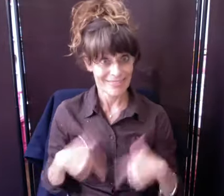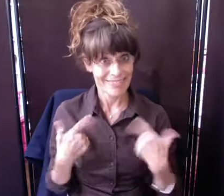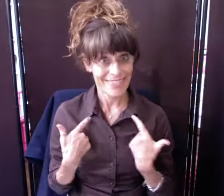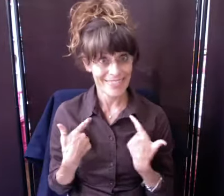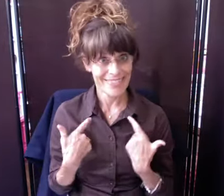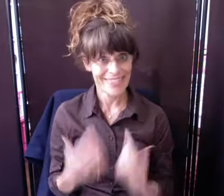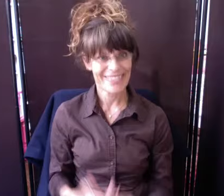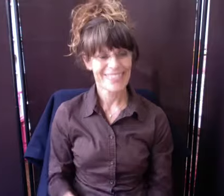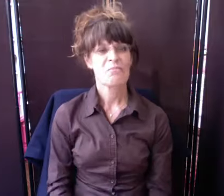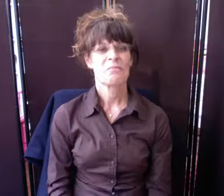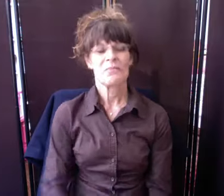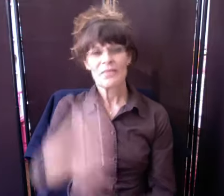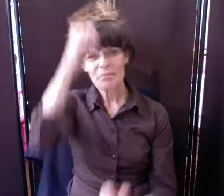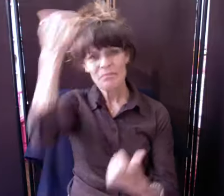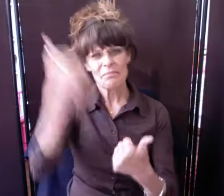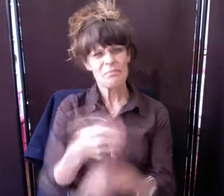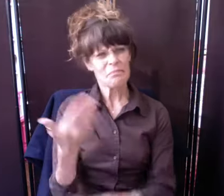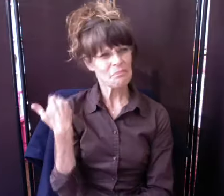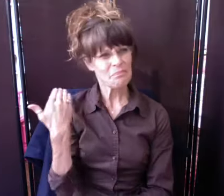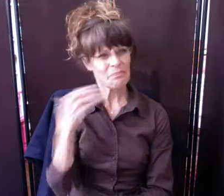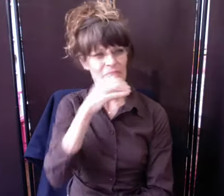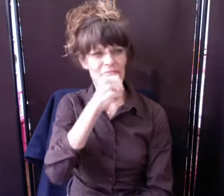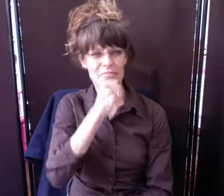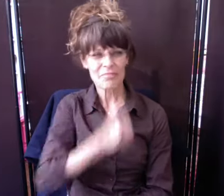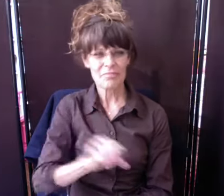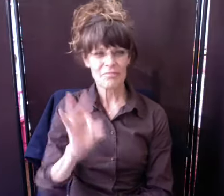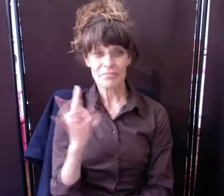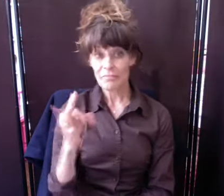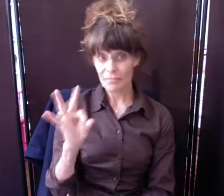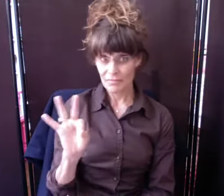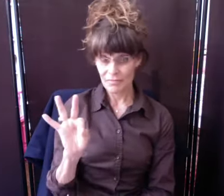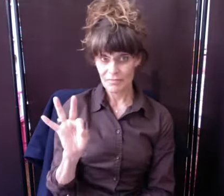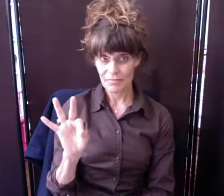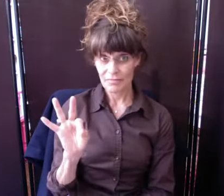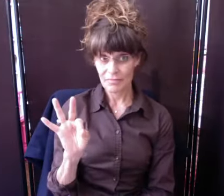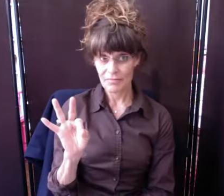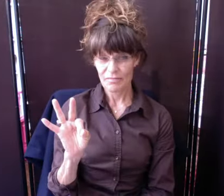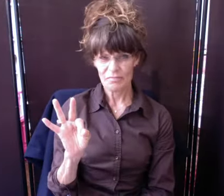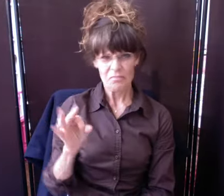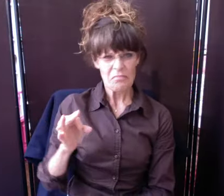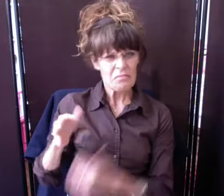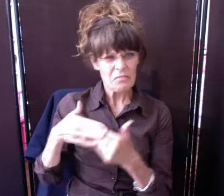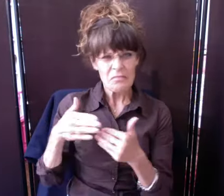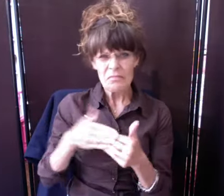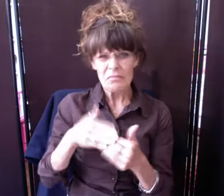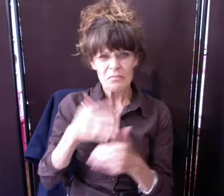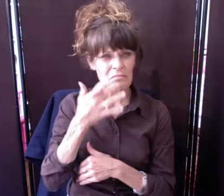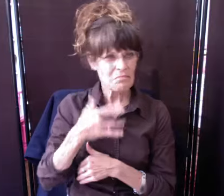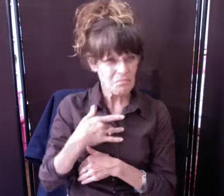I remember when I was 19, I was going to turn 19. I was planning my birthday and I